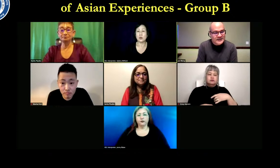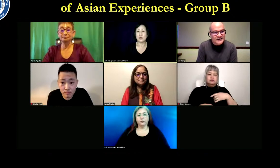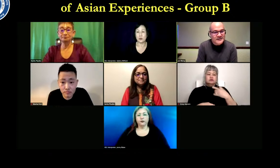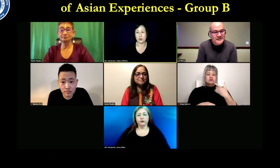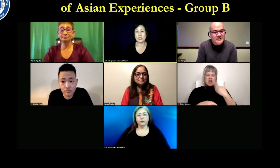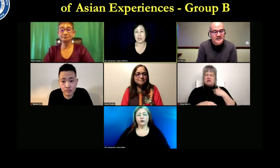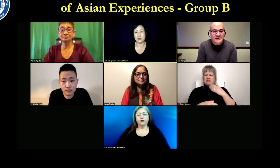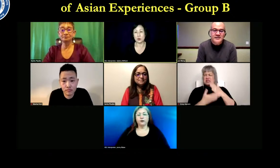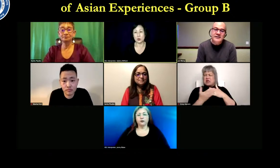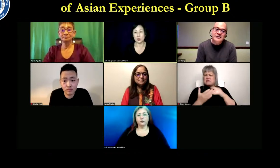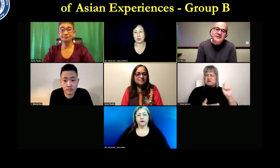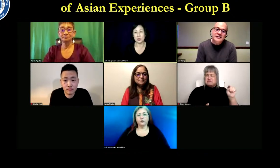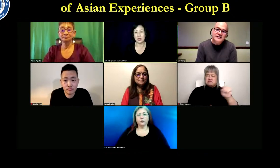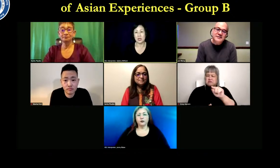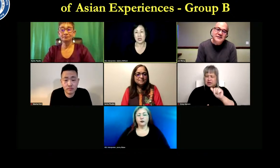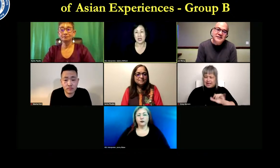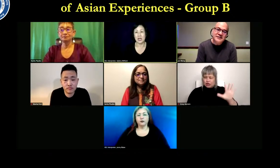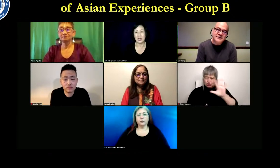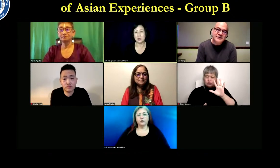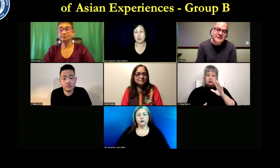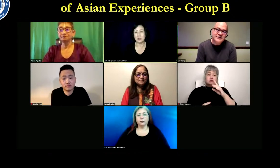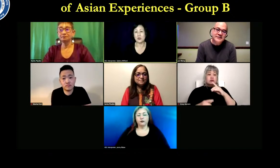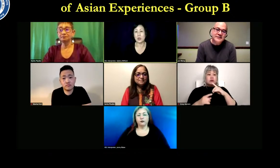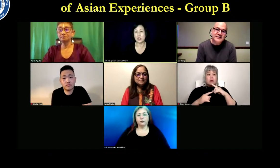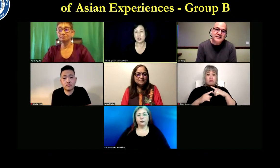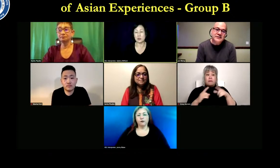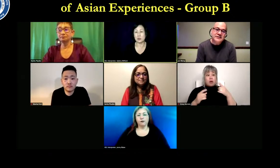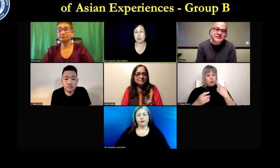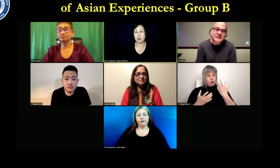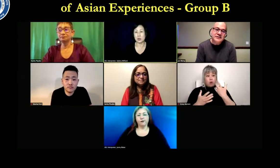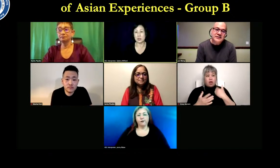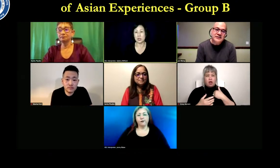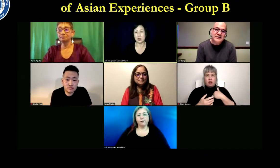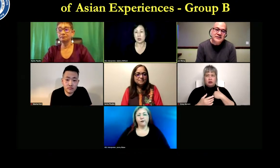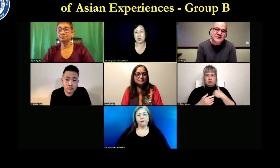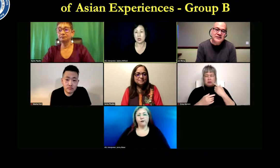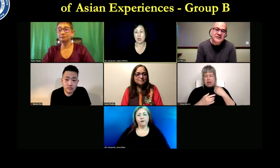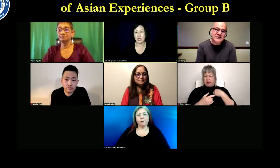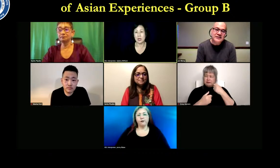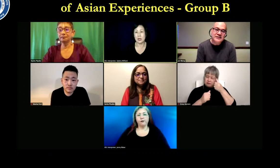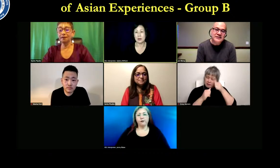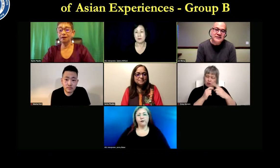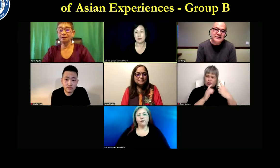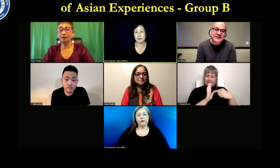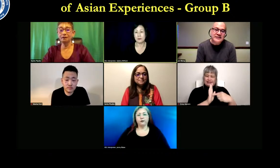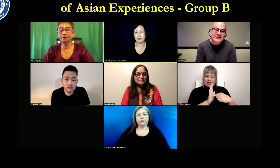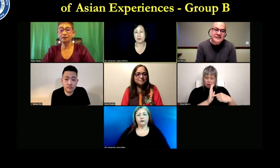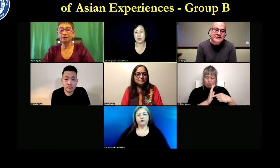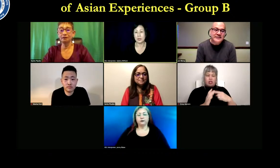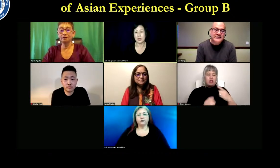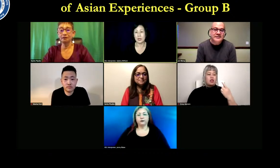So I graduated from the deaf school, and there was a few Asian students there.